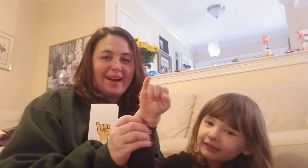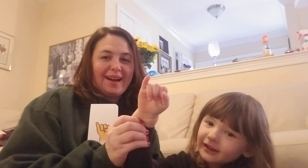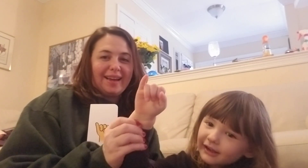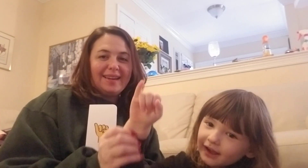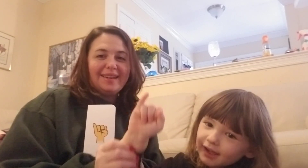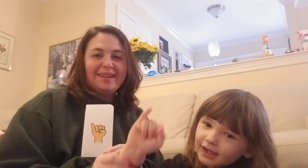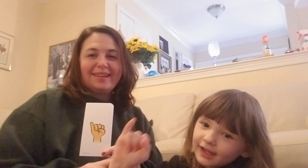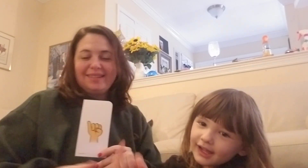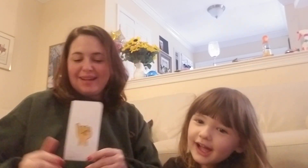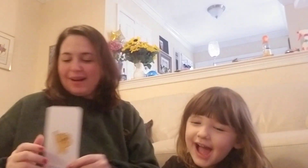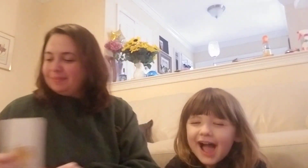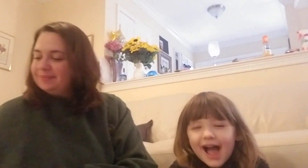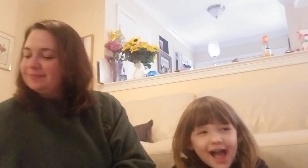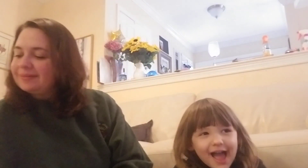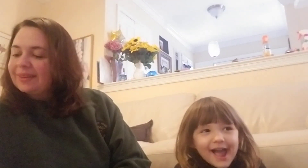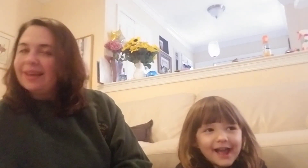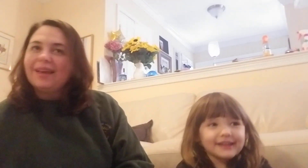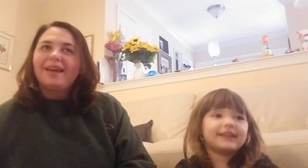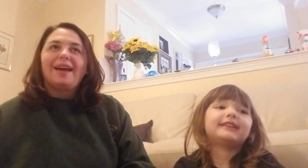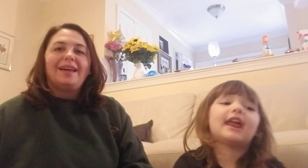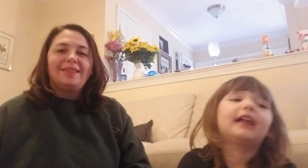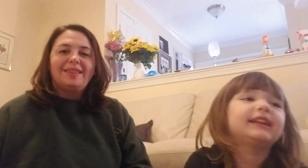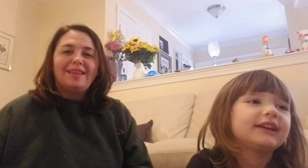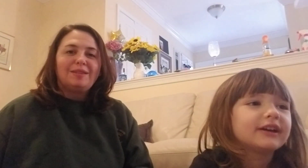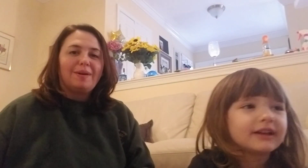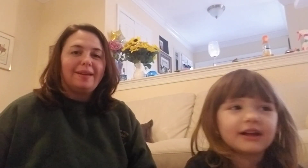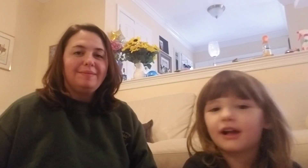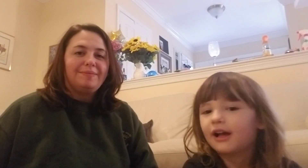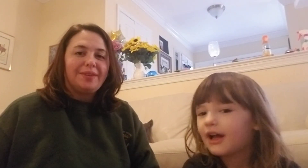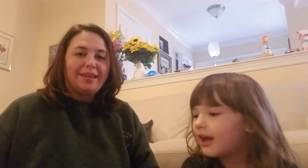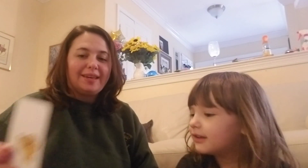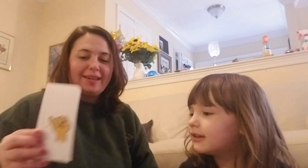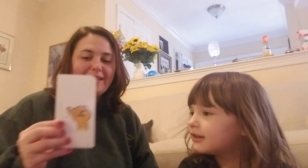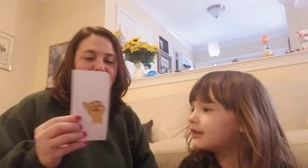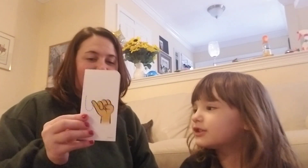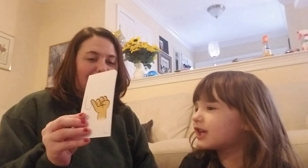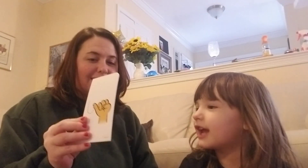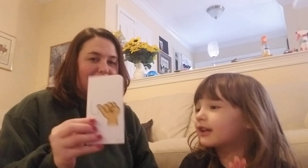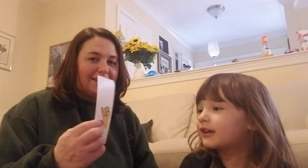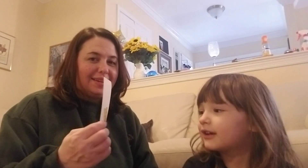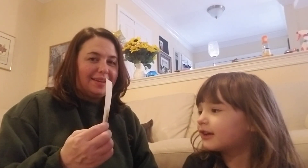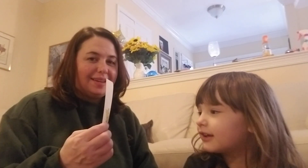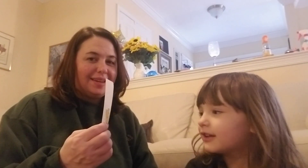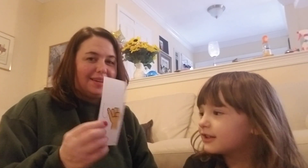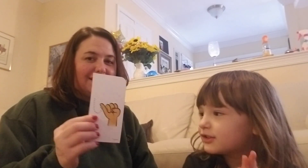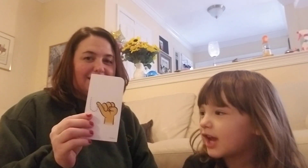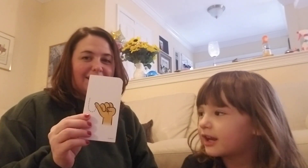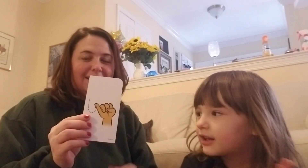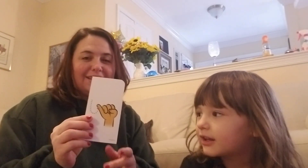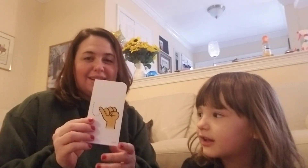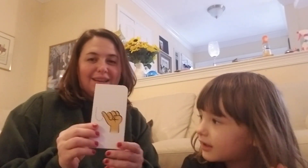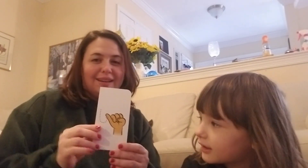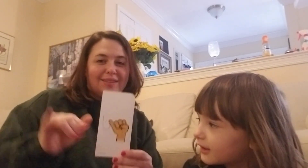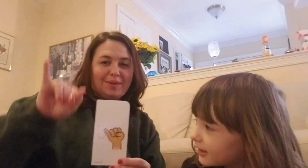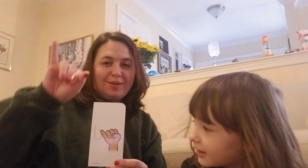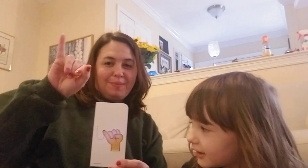Yes. I. Good job. And this one is? J. J. So we do